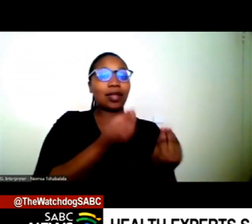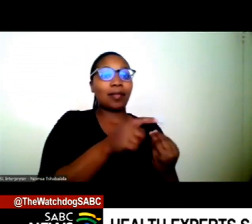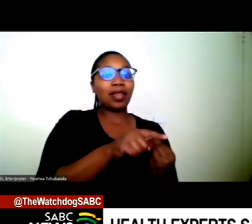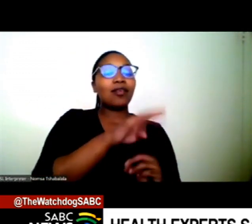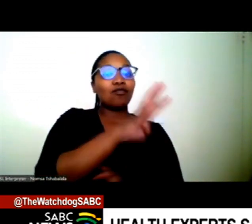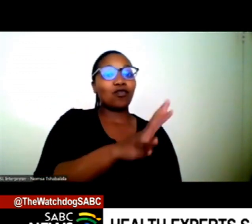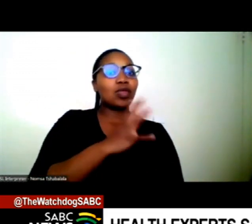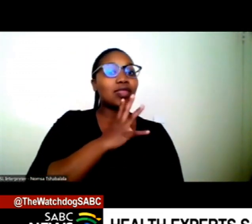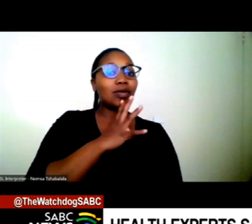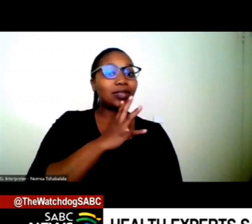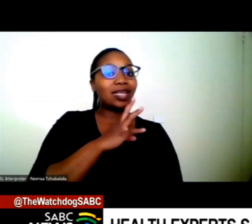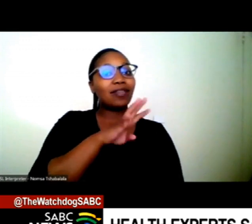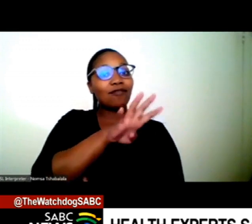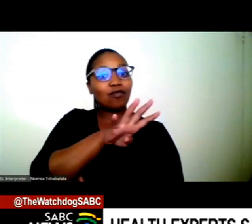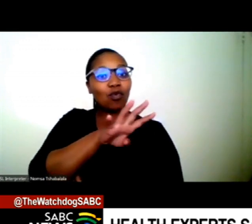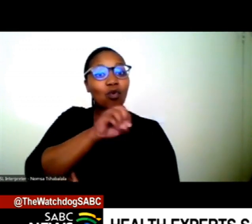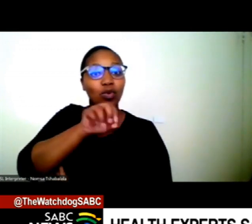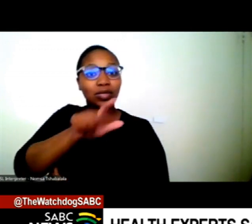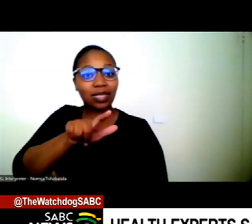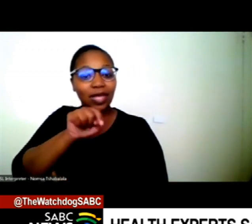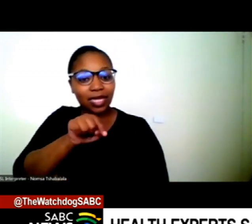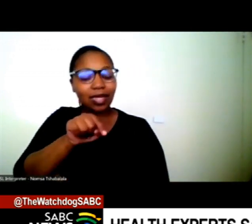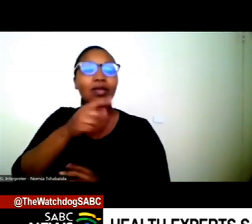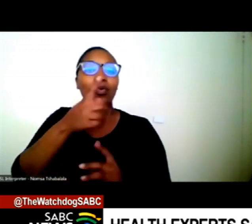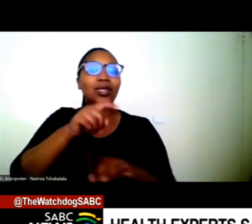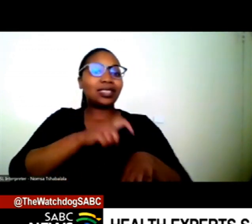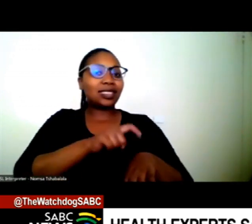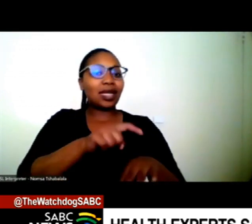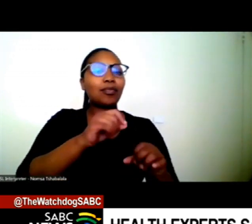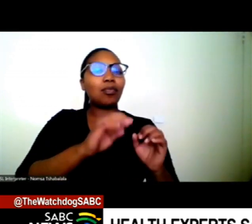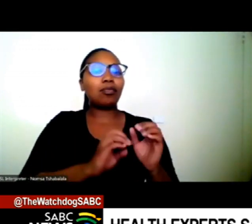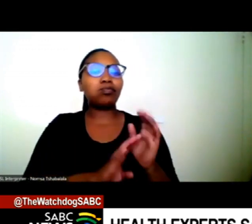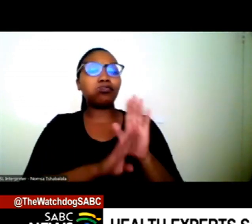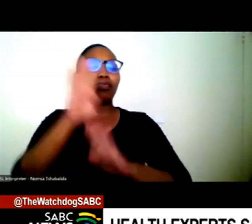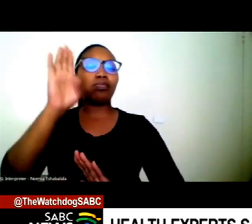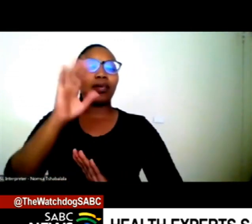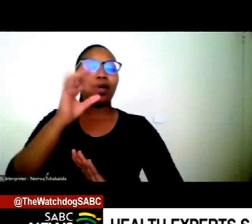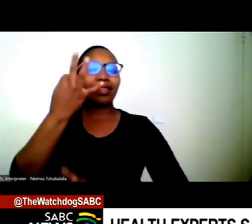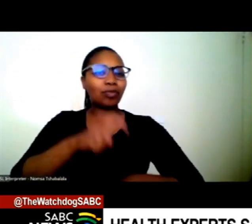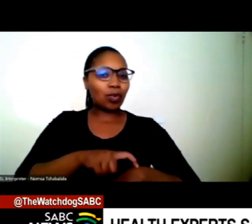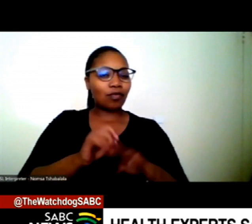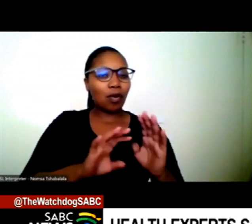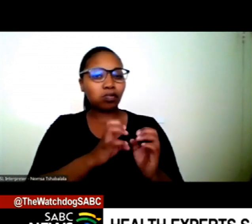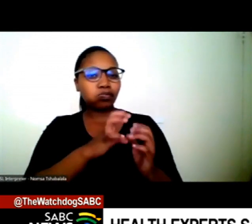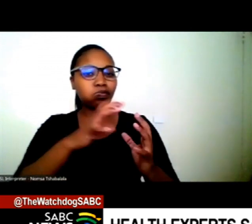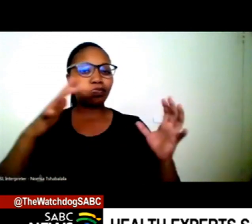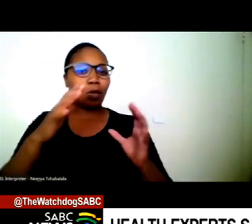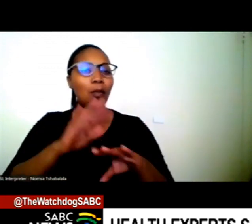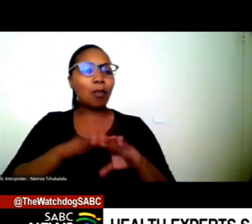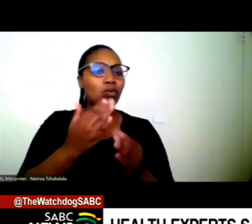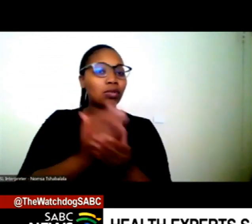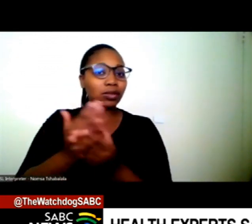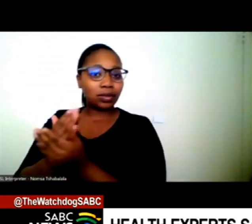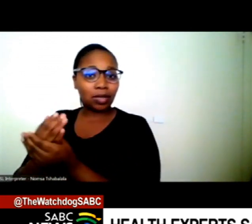4,407 were the beds that we had at the peak of the third wave. And we decided as Gauteng Health that we will take these